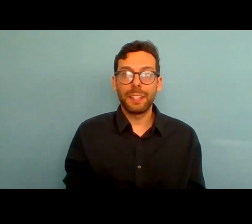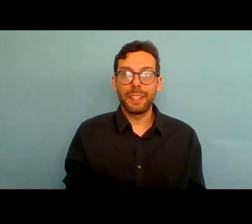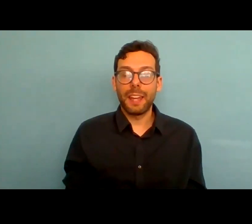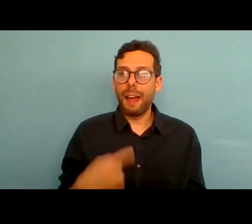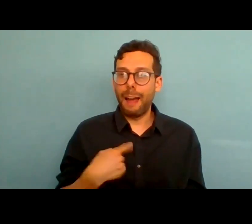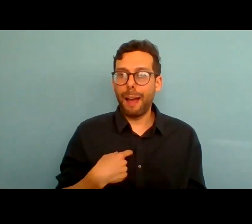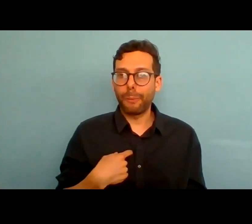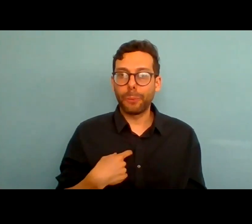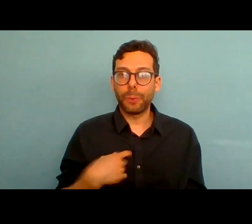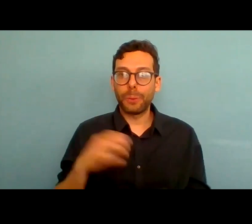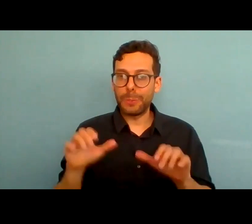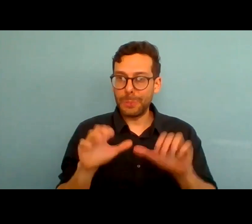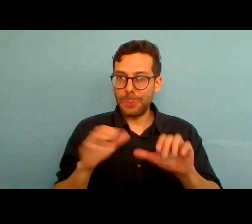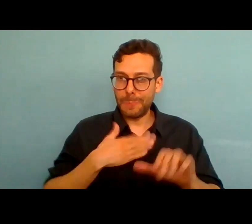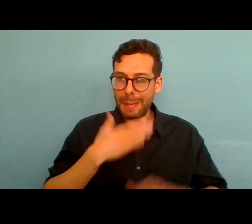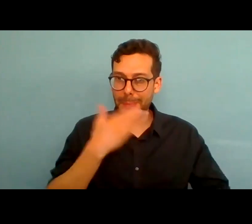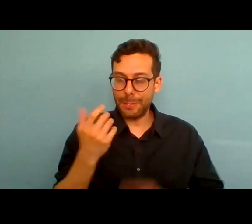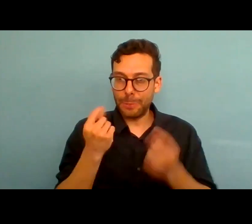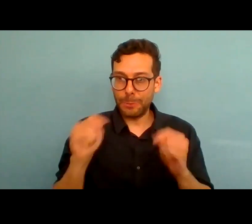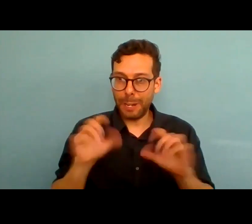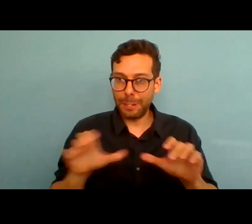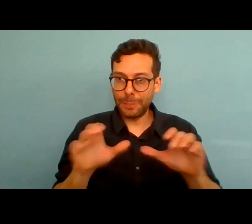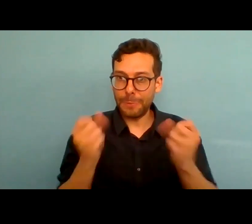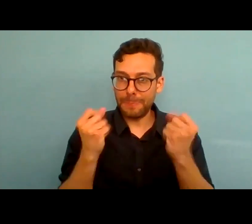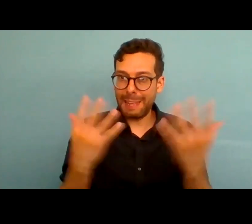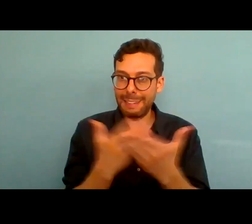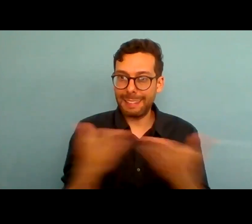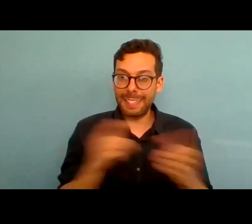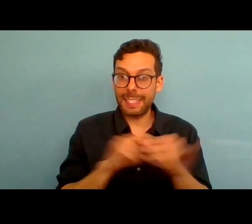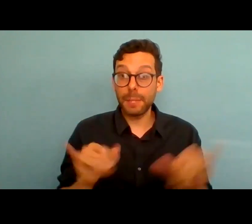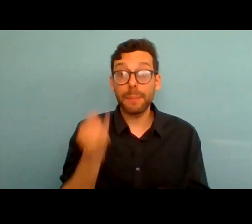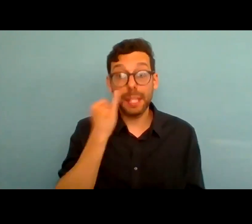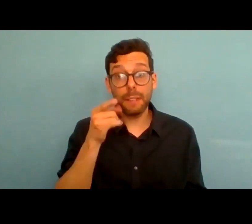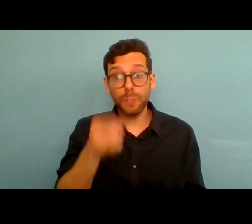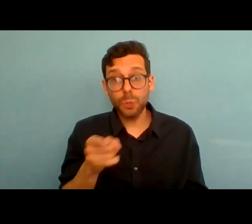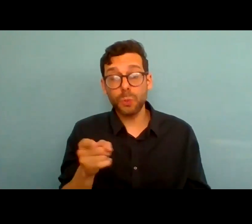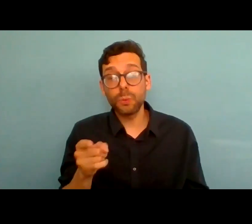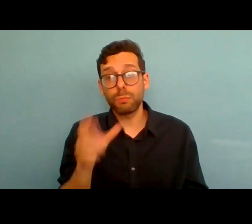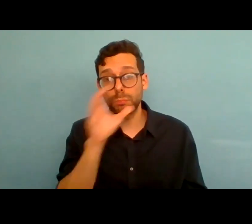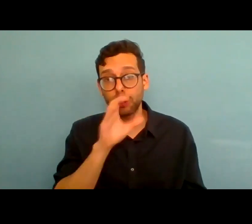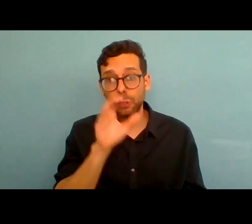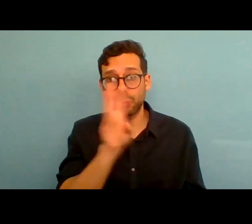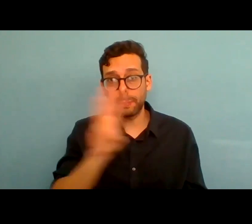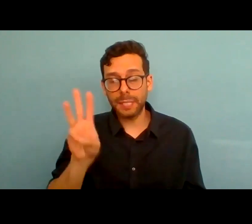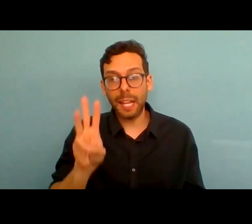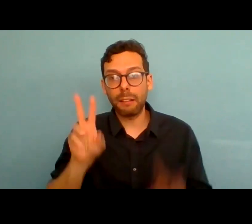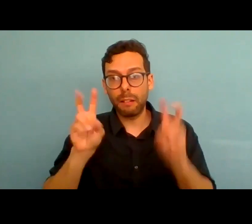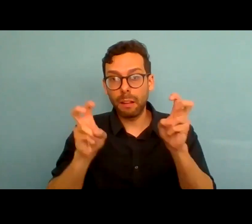best version of multitasking, but if you Google allergic salute, it'll come up. And I will also do my very